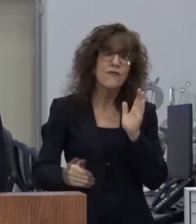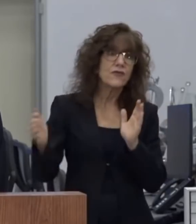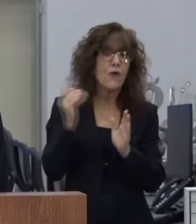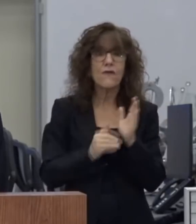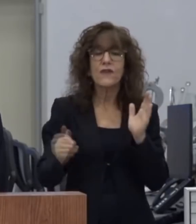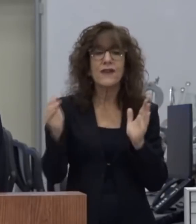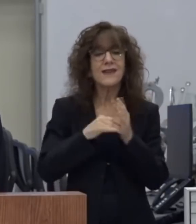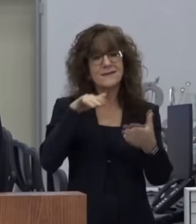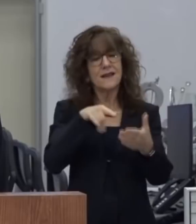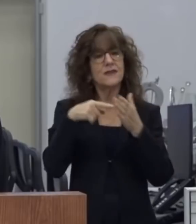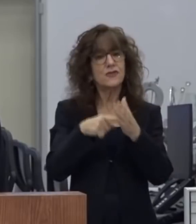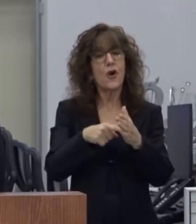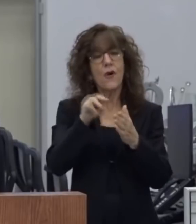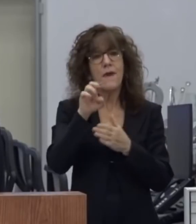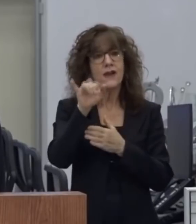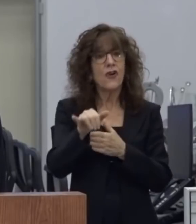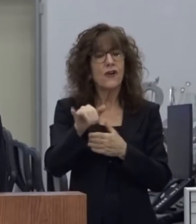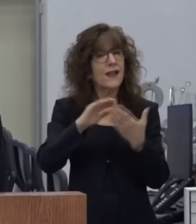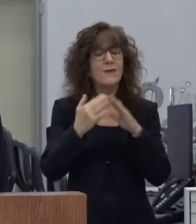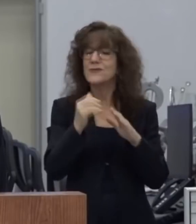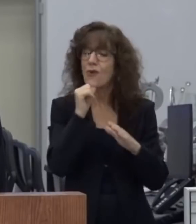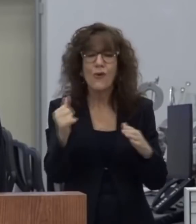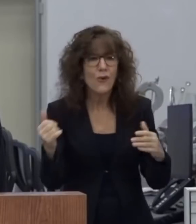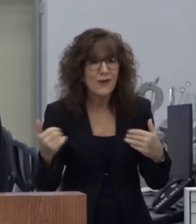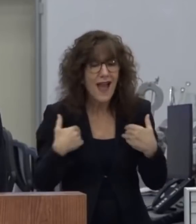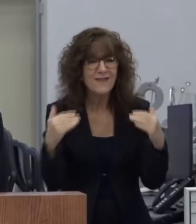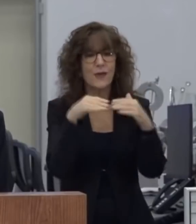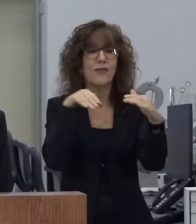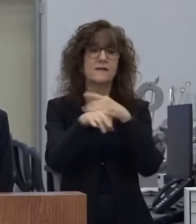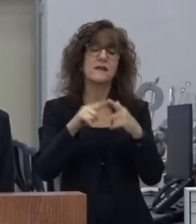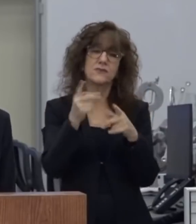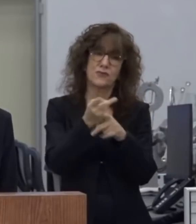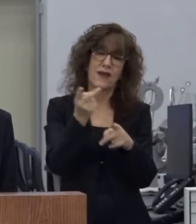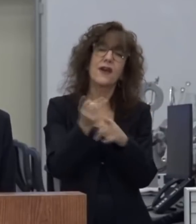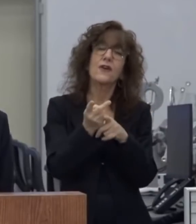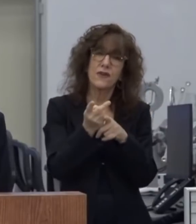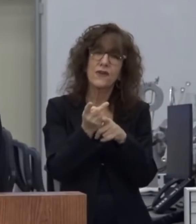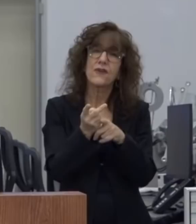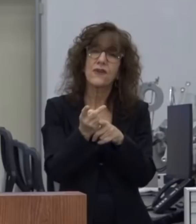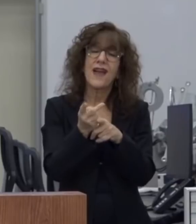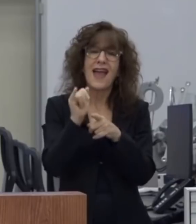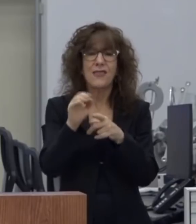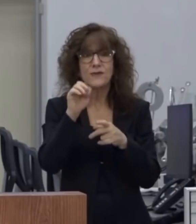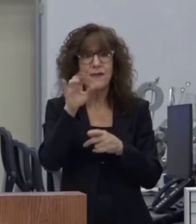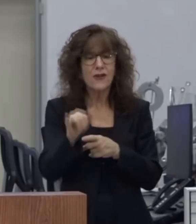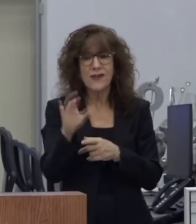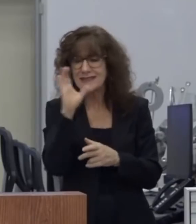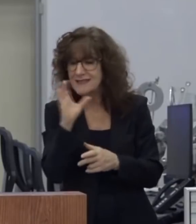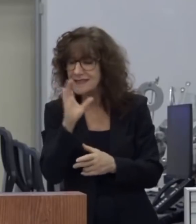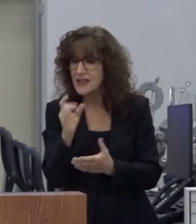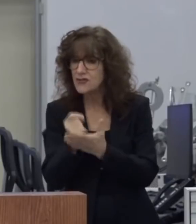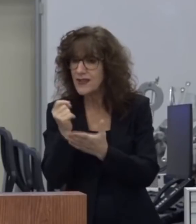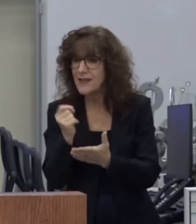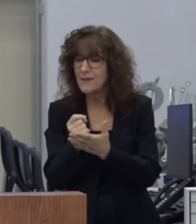studies show that minority communities lack equal access to care. And then when minorities seek treatment, there are